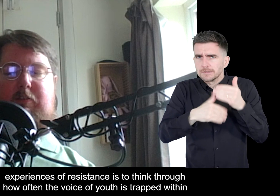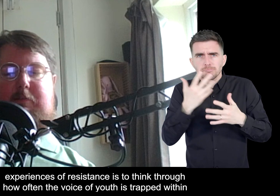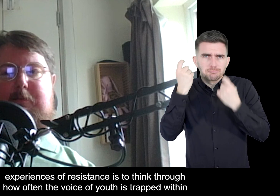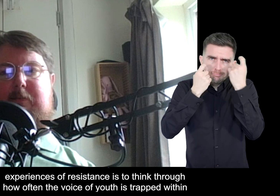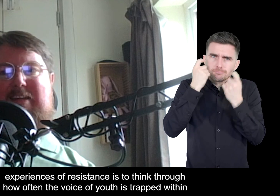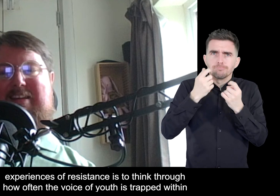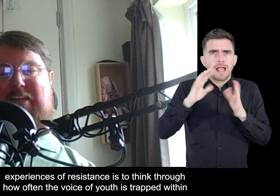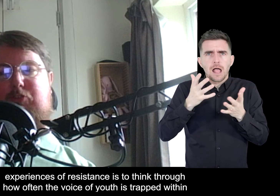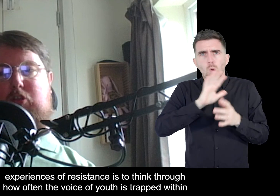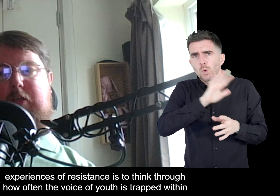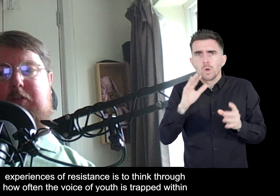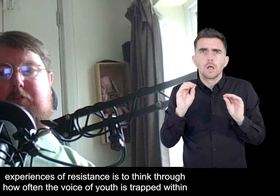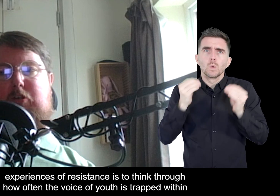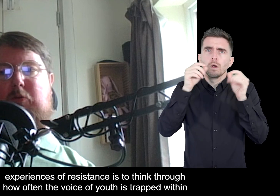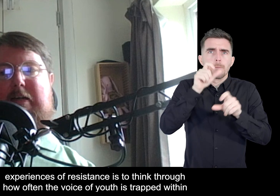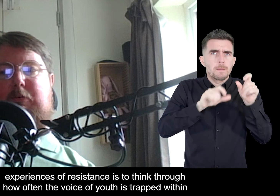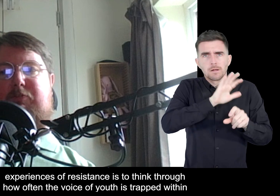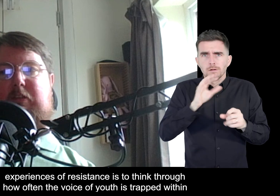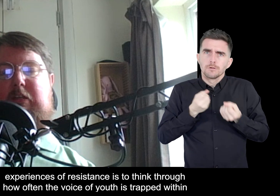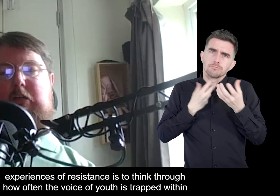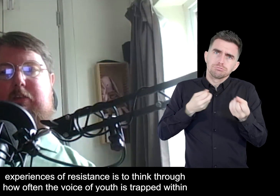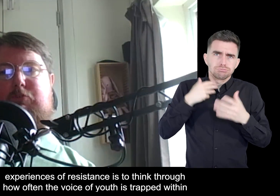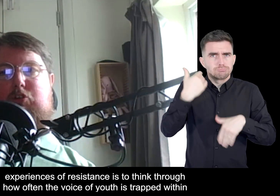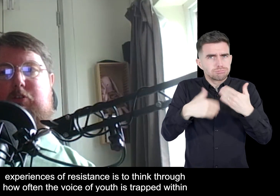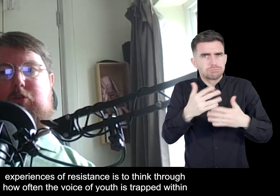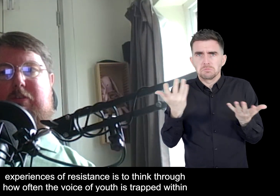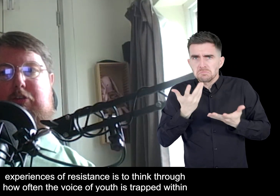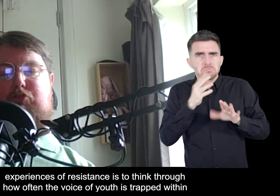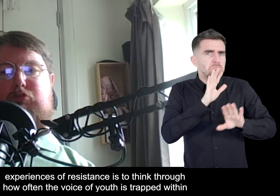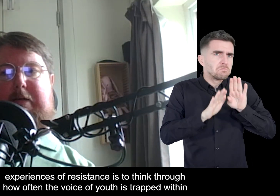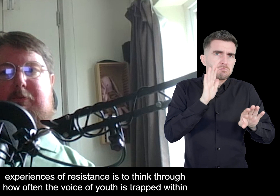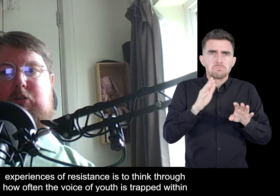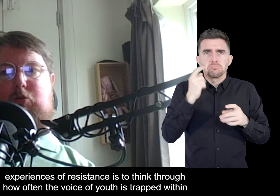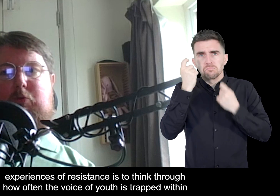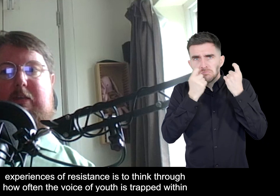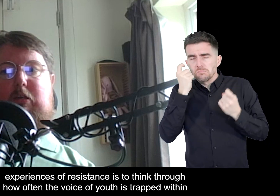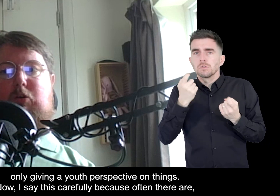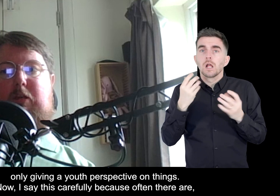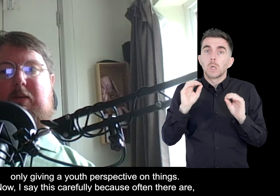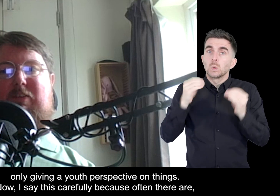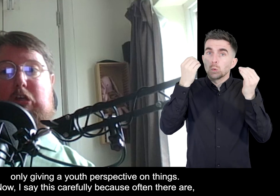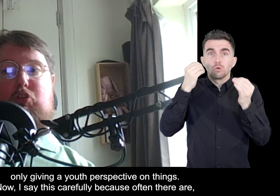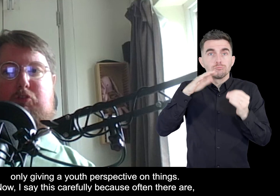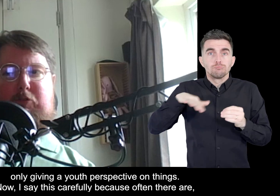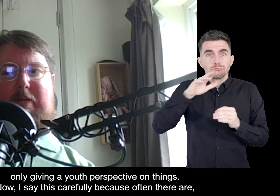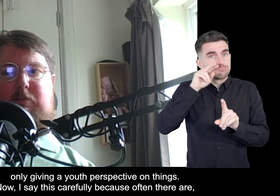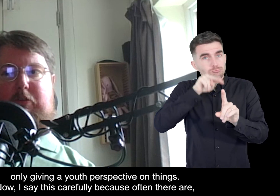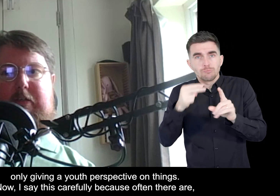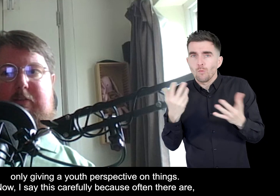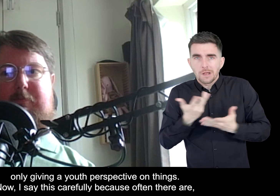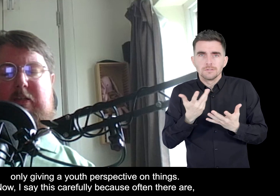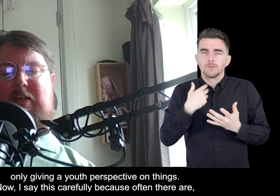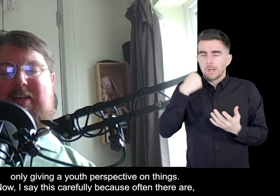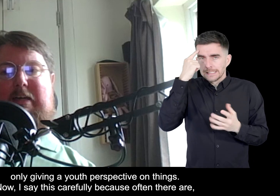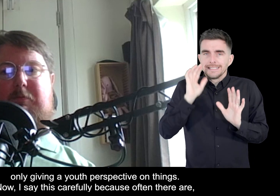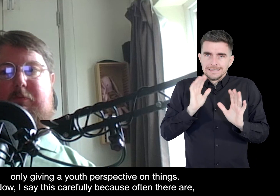experiences of resistance, is to think through how often the voice of youth is trapped within only giving a youth perspective on